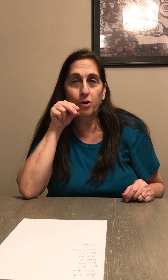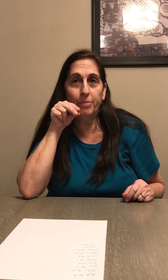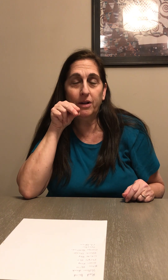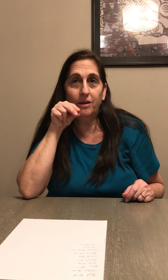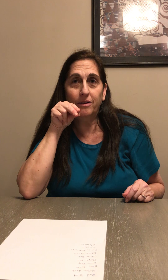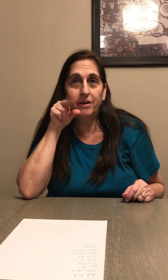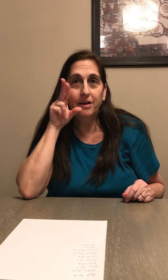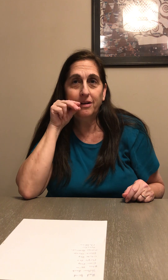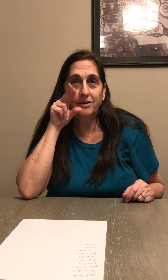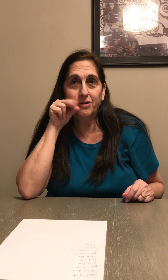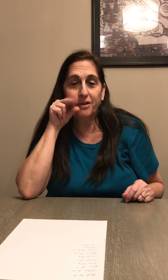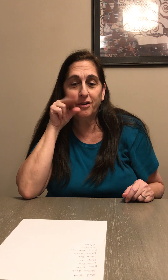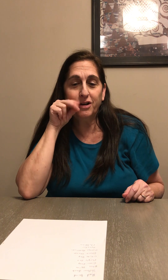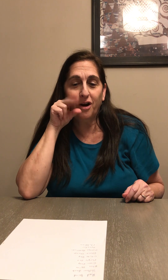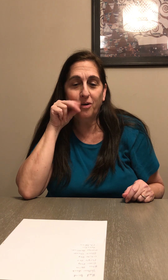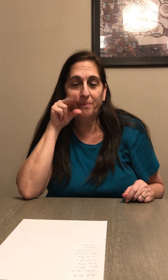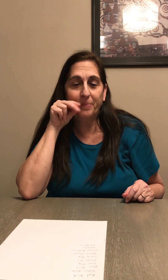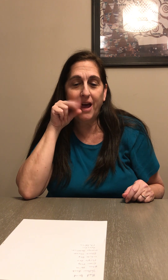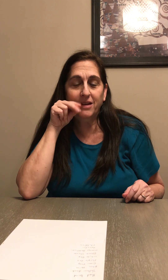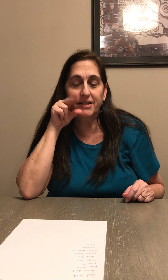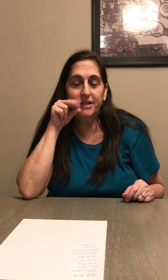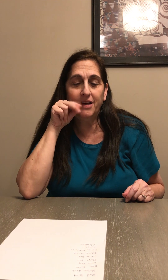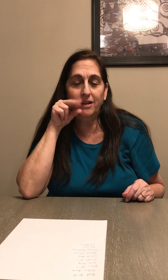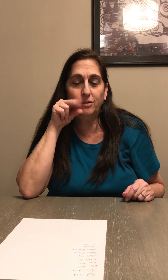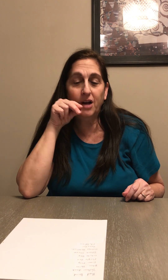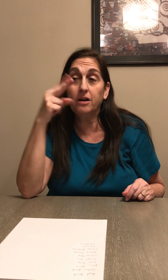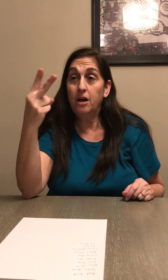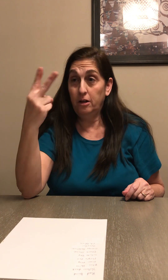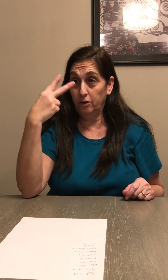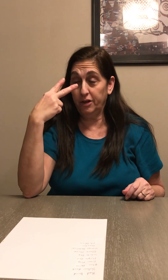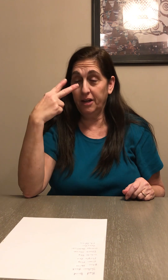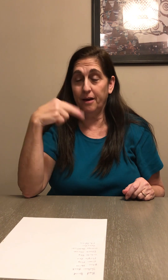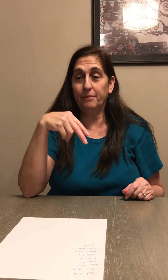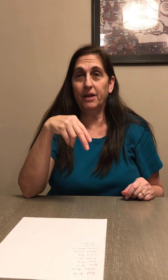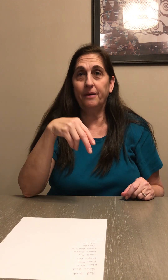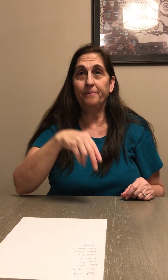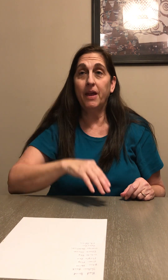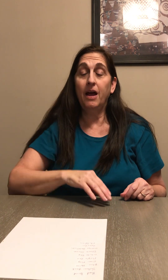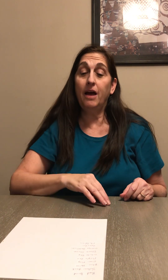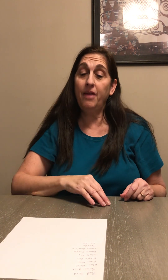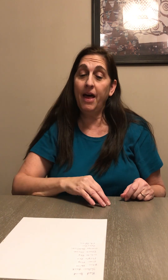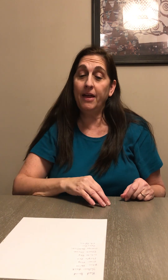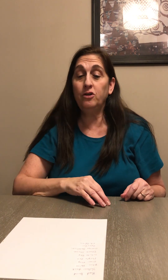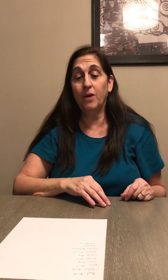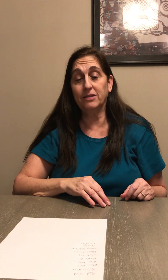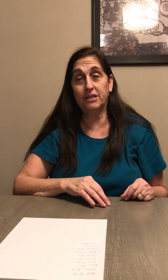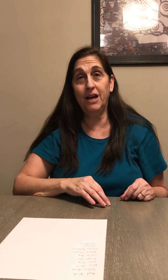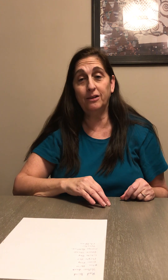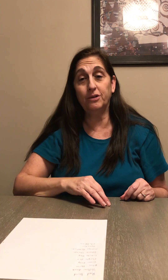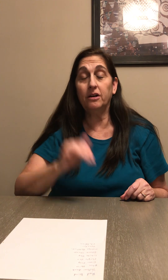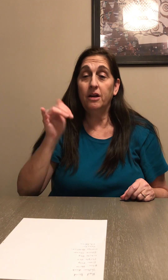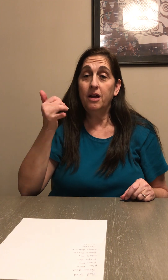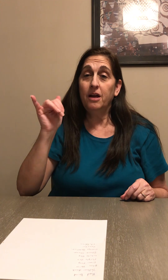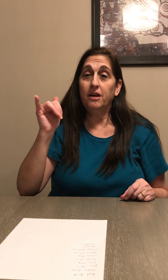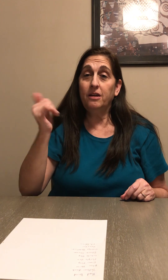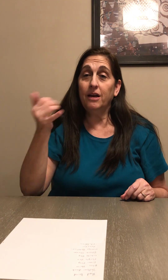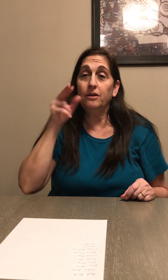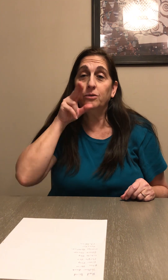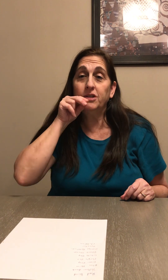bill. So there you go. I see a yellow duck looking at me. And then you ask the yellow duck, yellow duck,